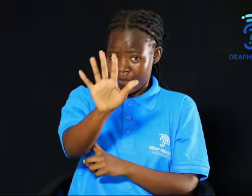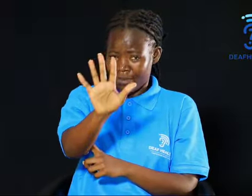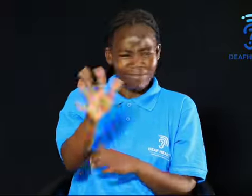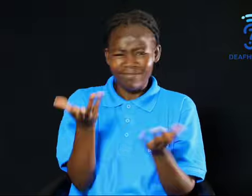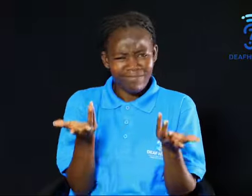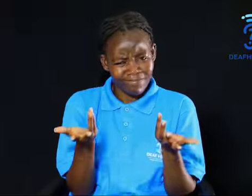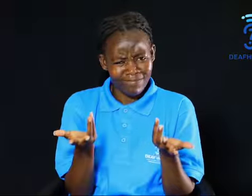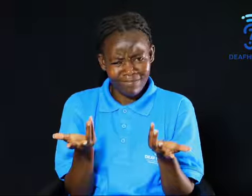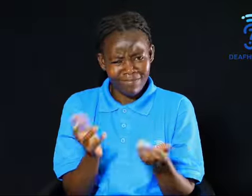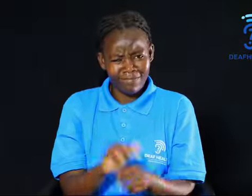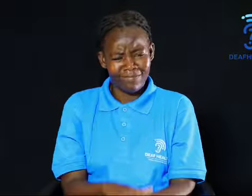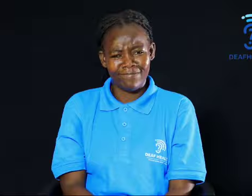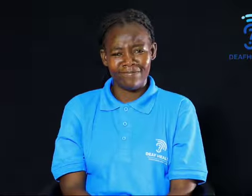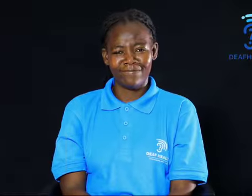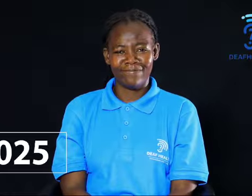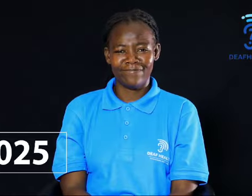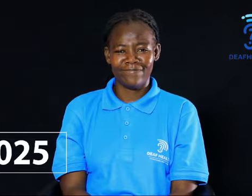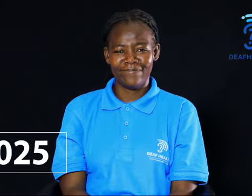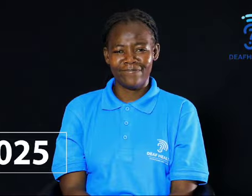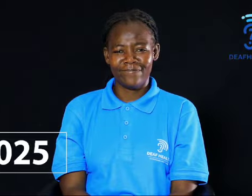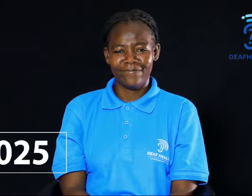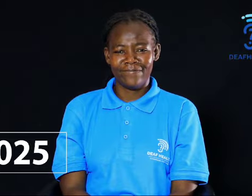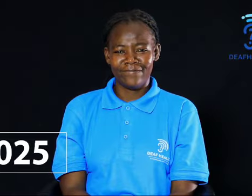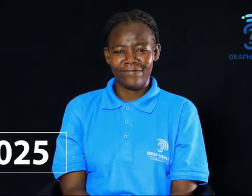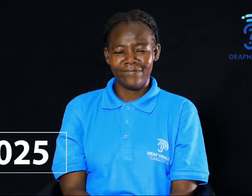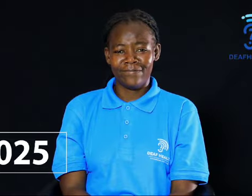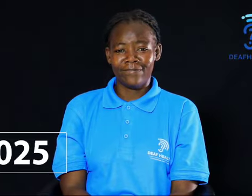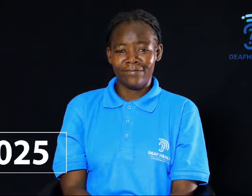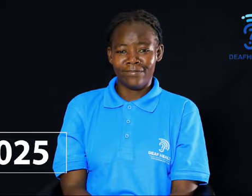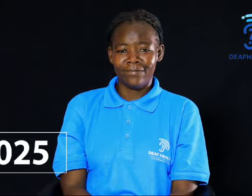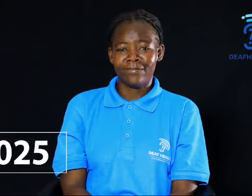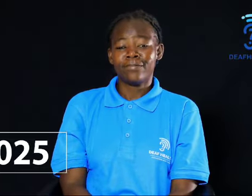And that was 2025.